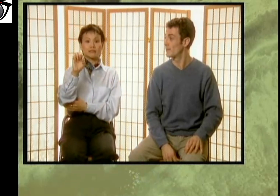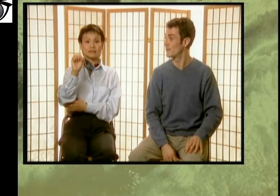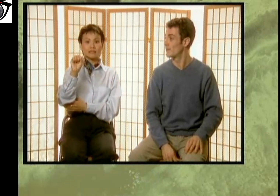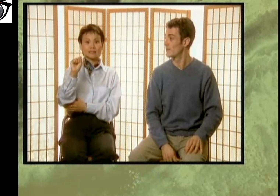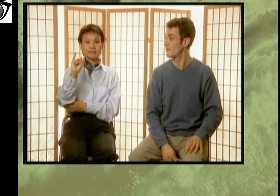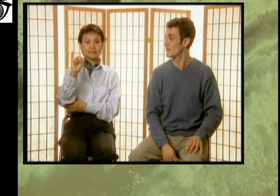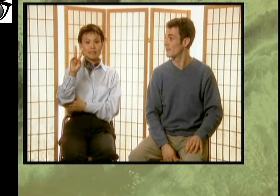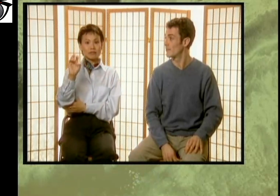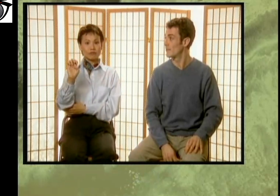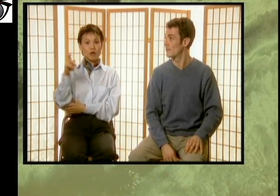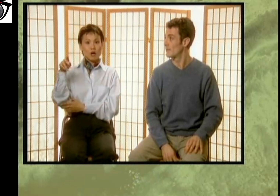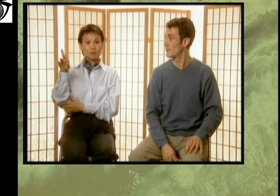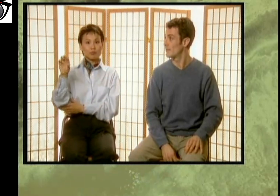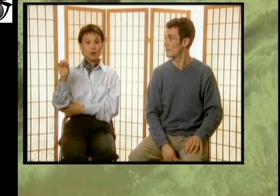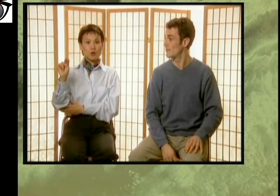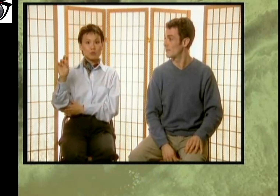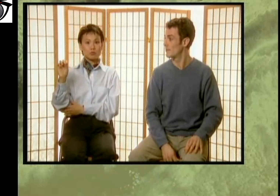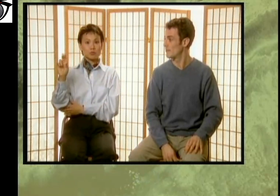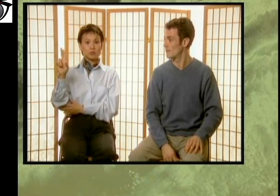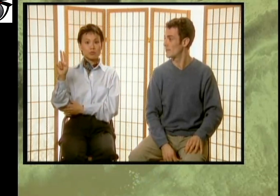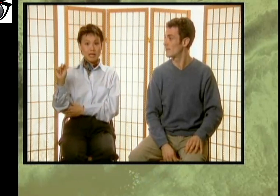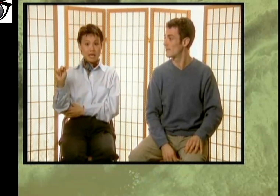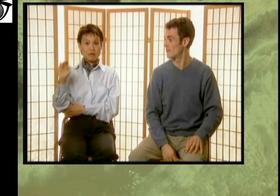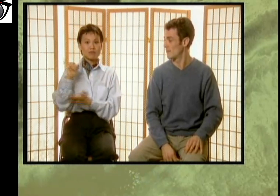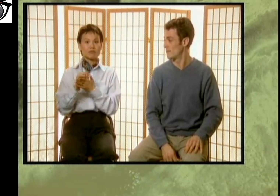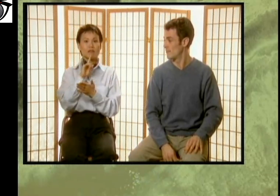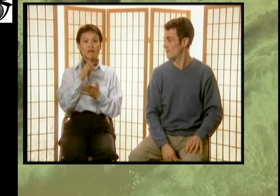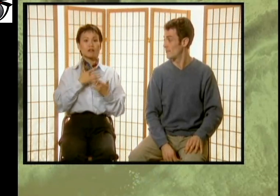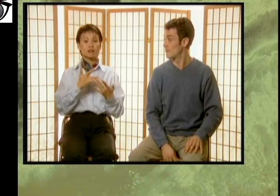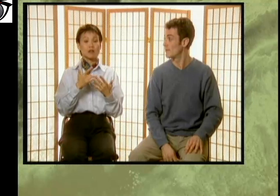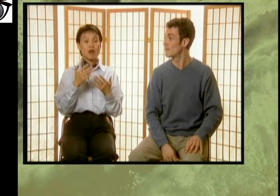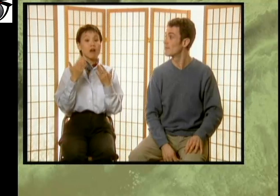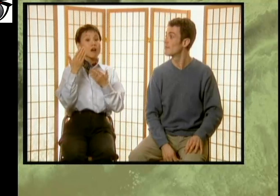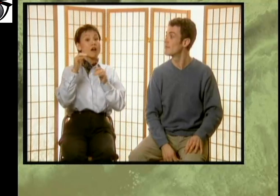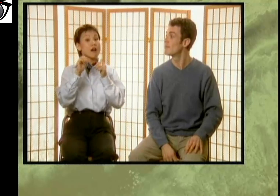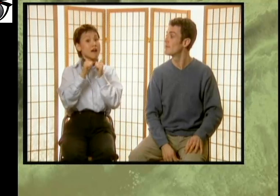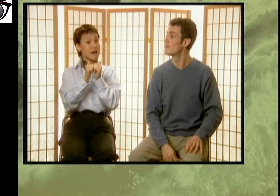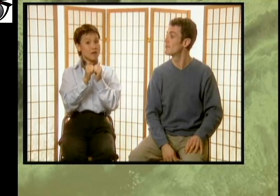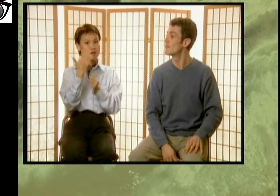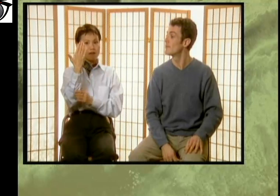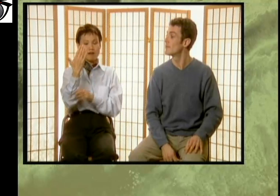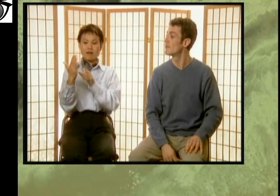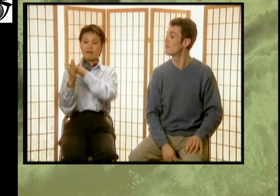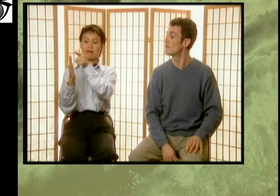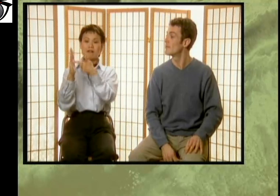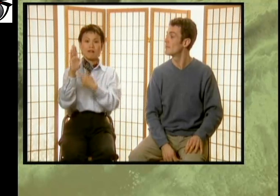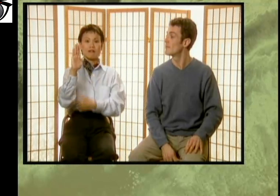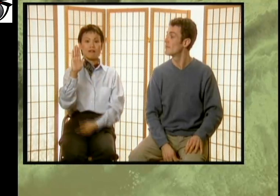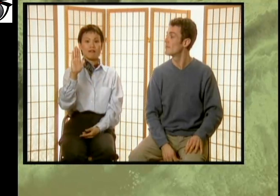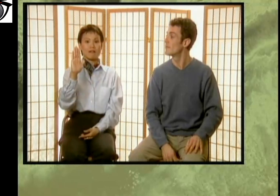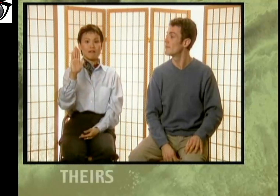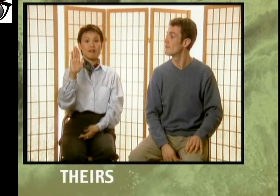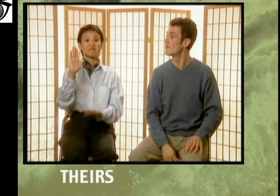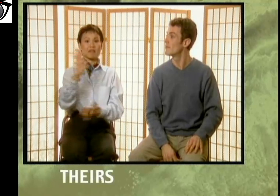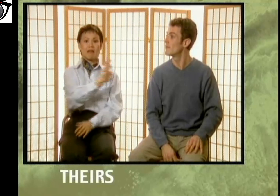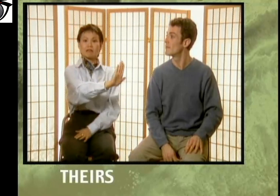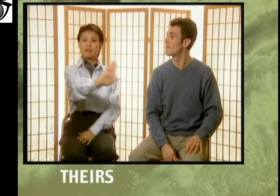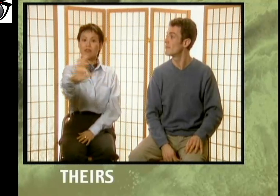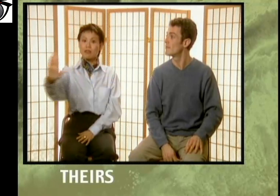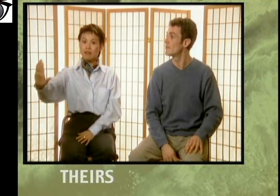And now here are the possessive pronouns. They are made with an open hand.